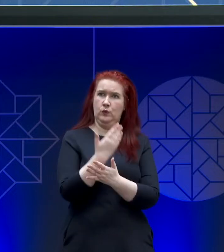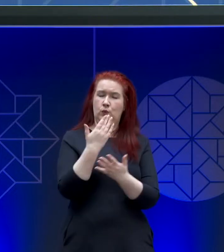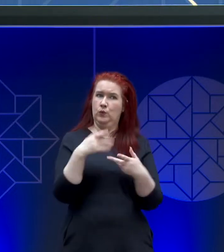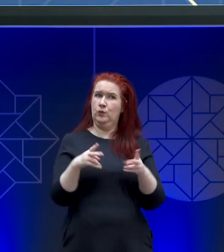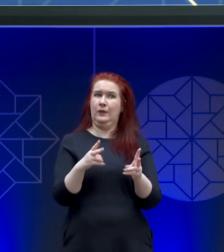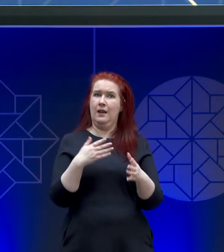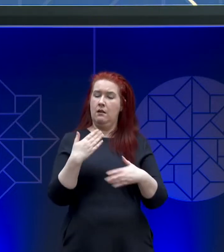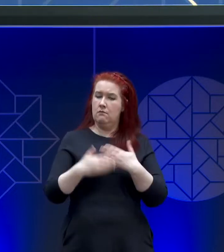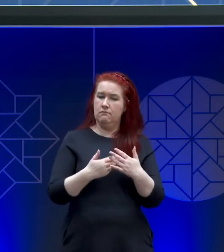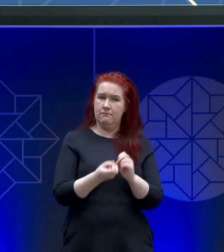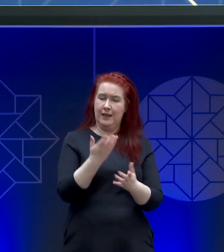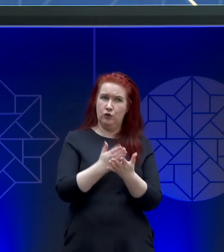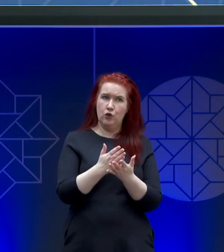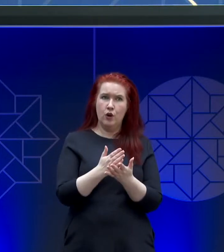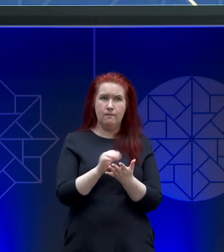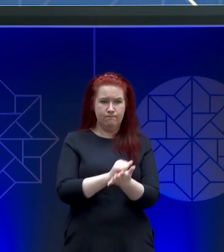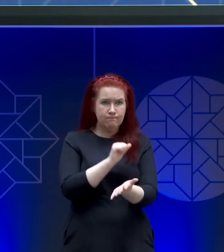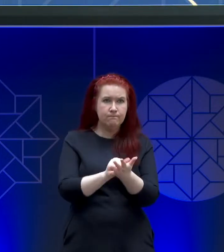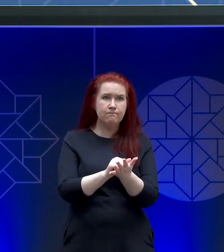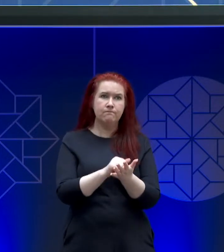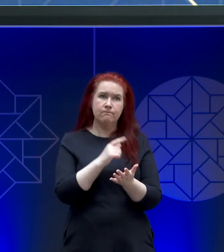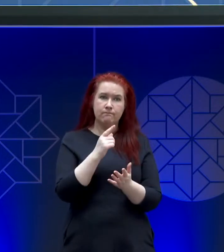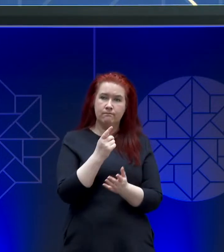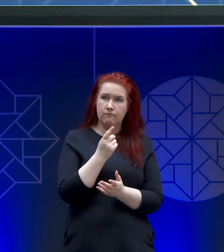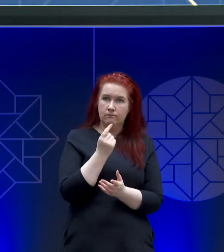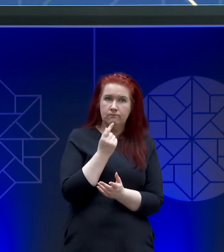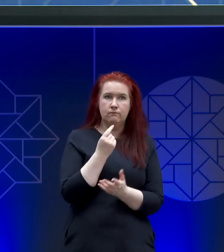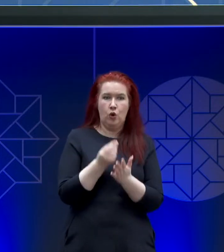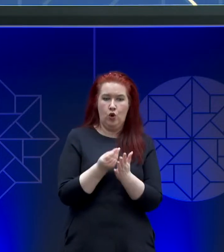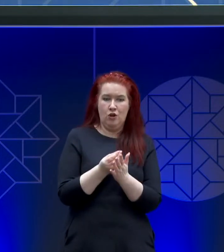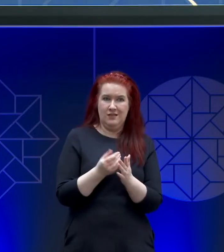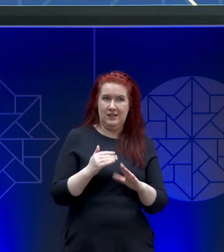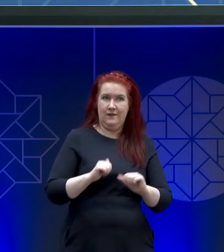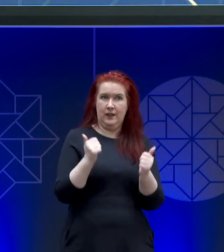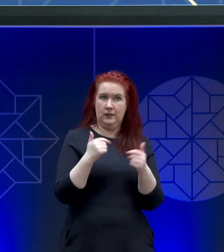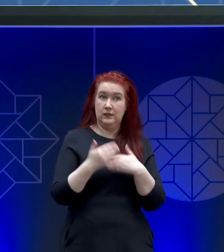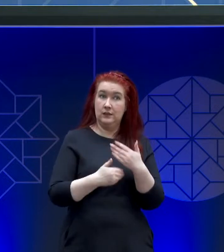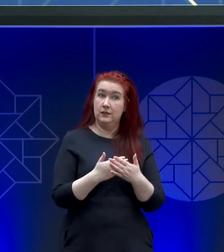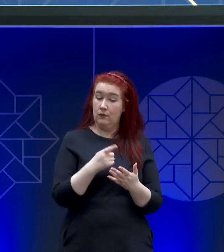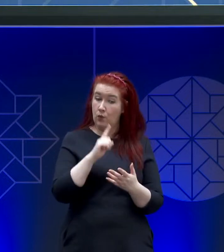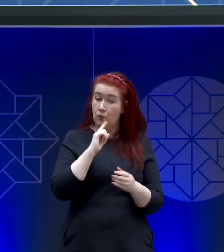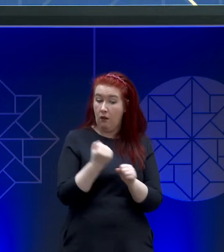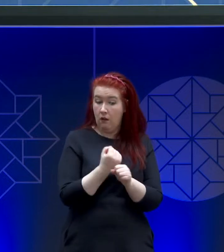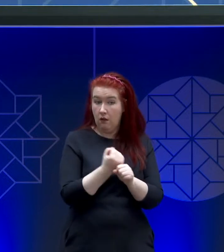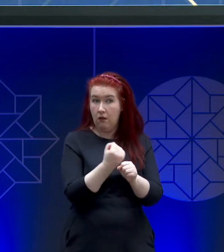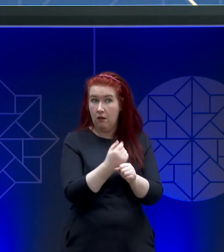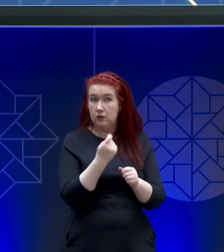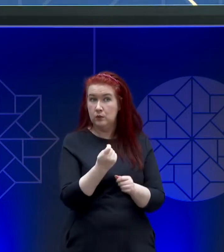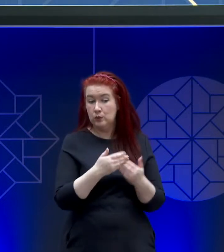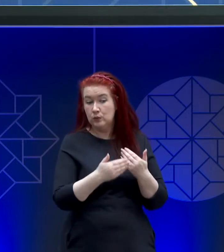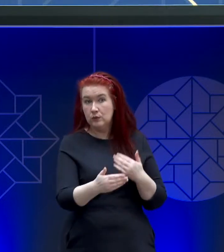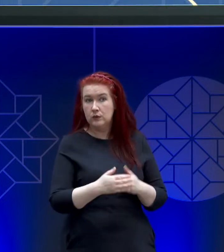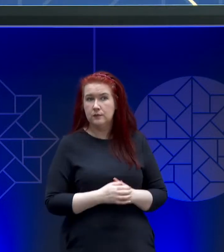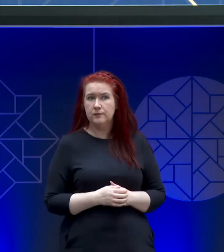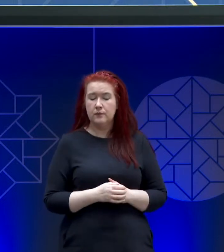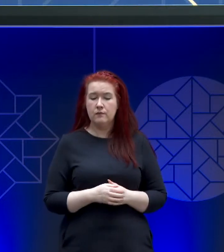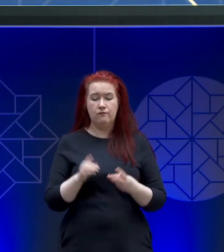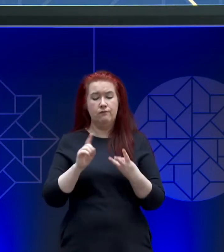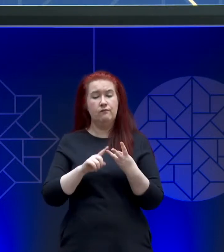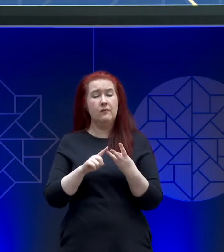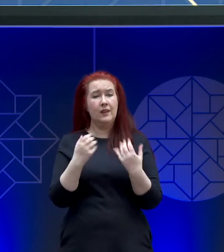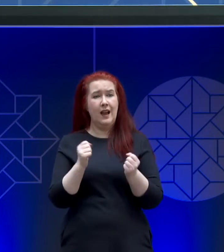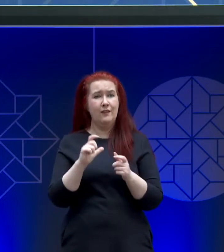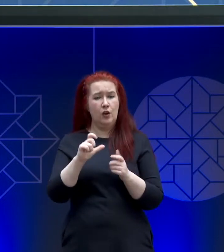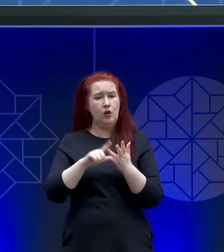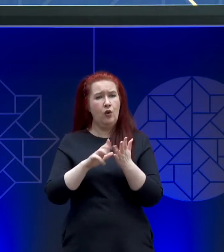approaches to make that robust and very cost effective, and they're about to go into low rate production as well. We have Companion, who